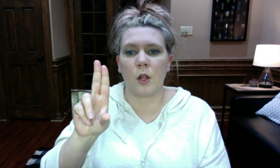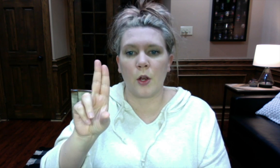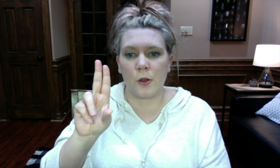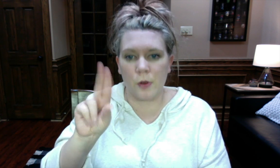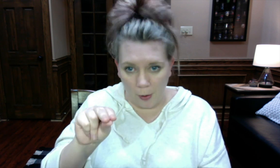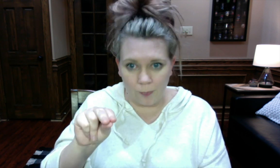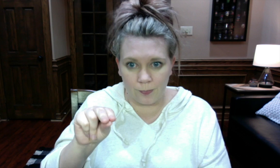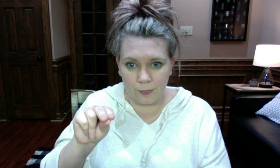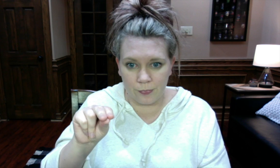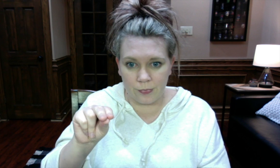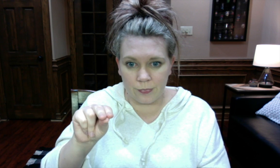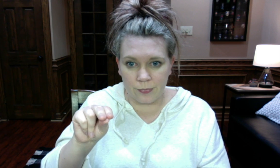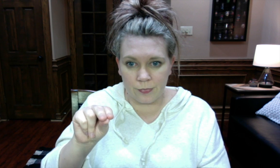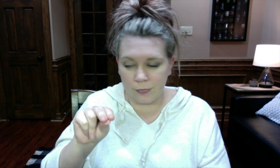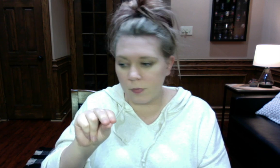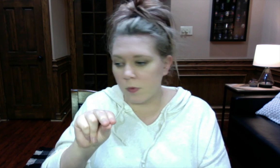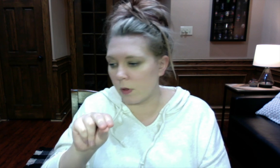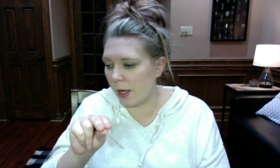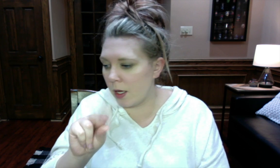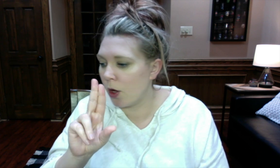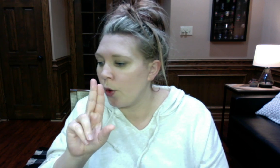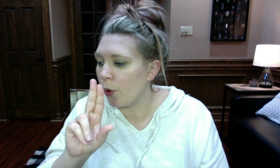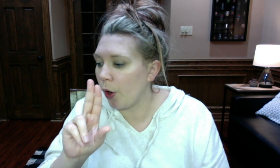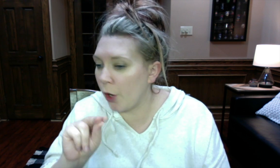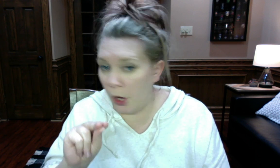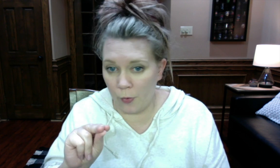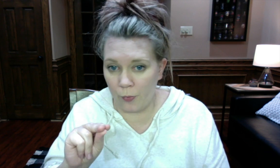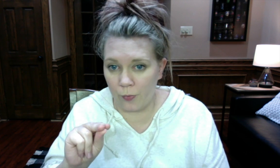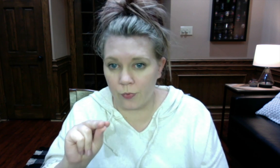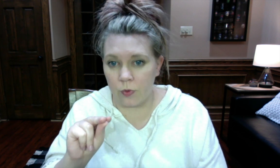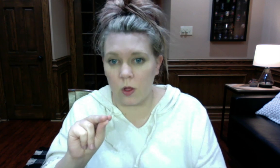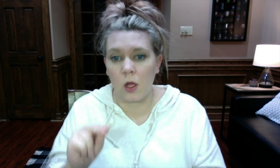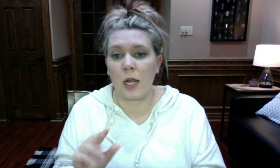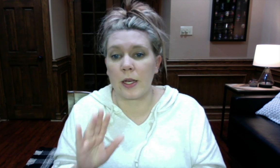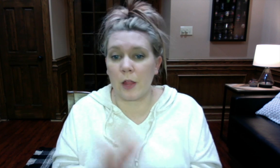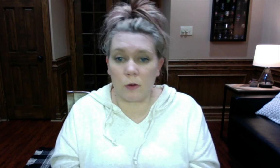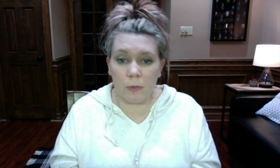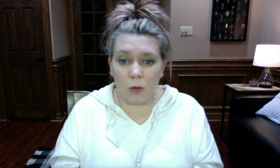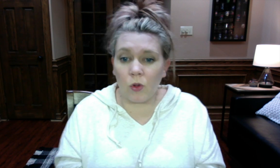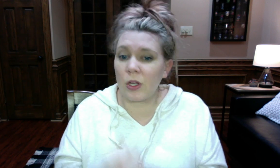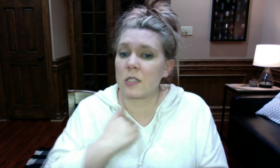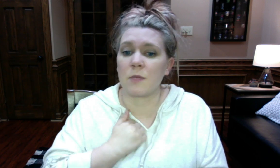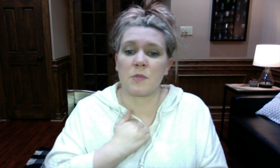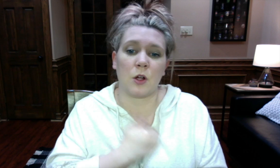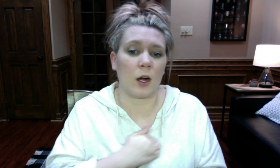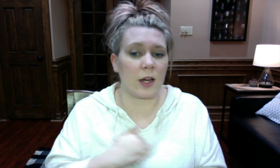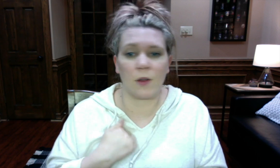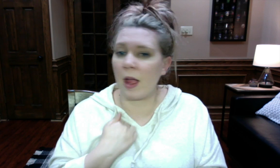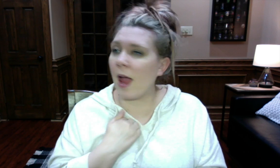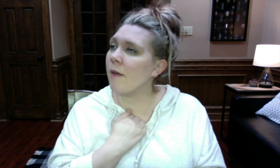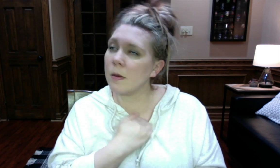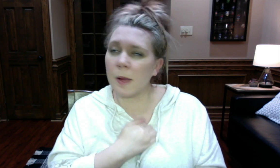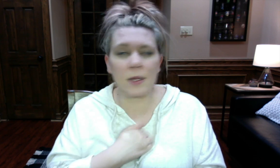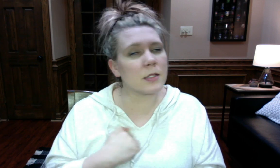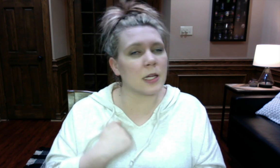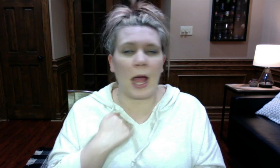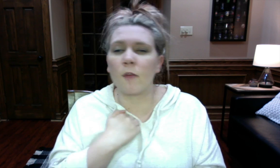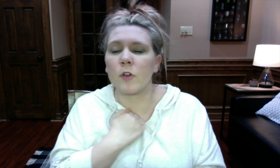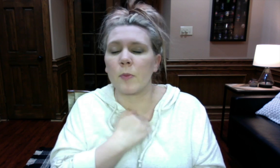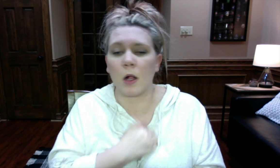No. Okay, no. Another big one is I'm sorry. Everybody's going to have to